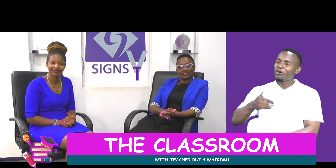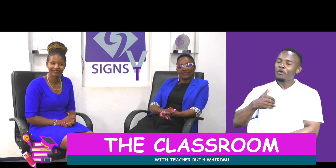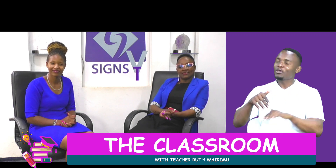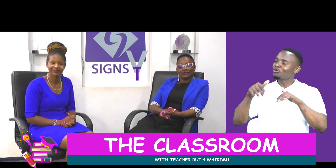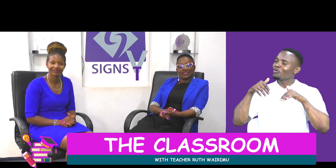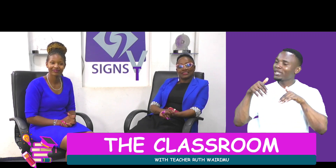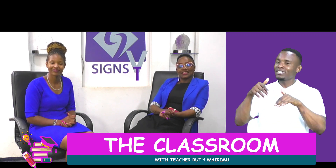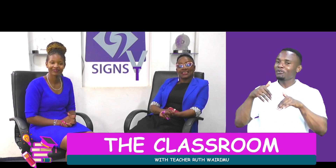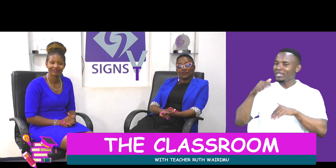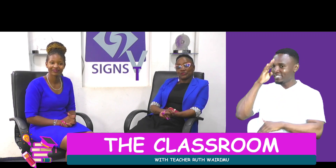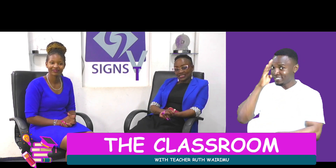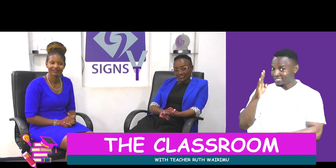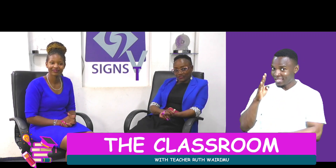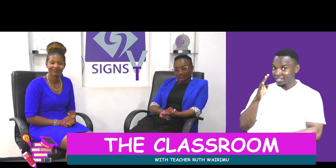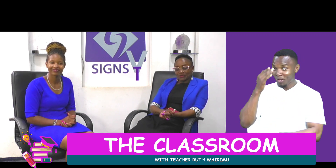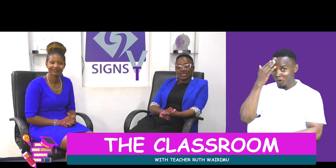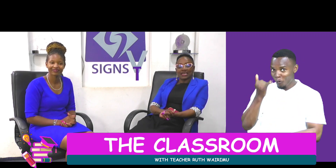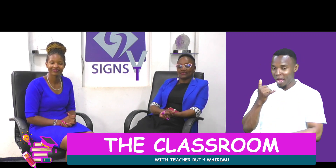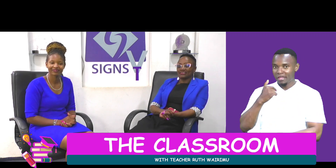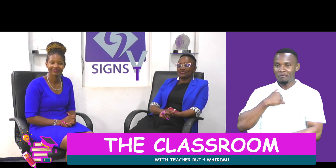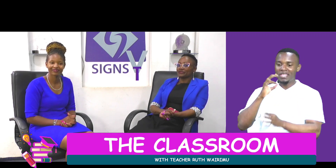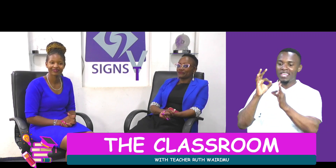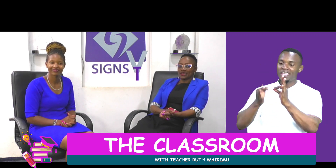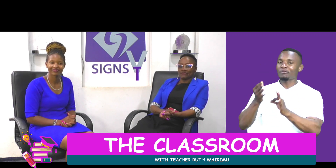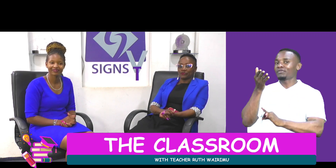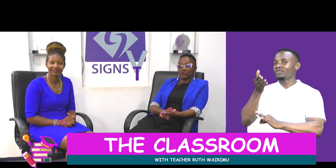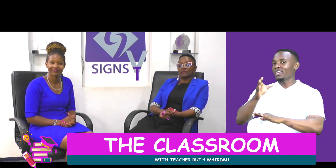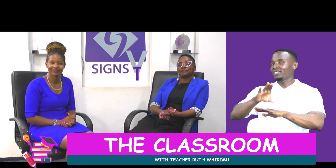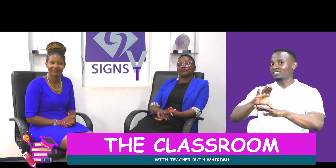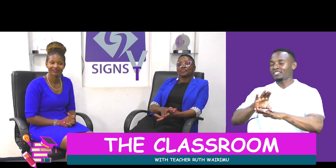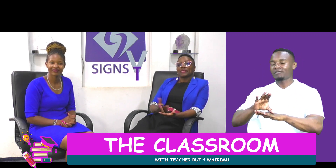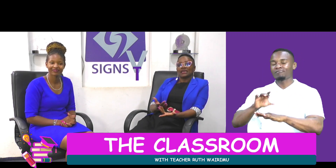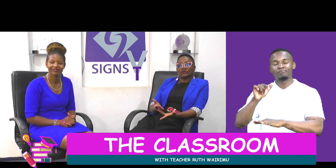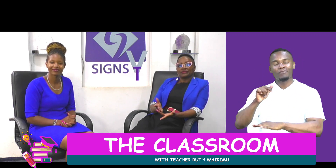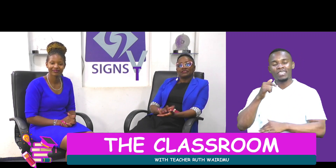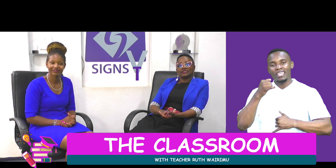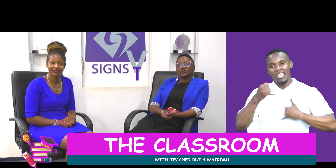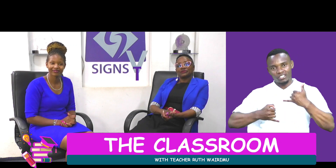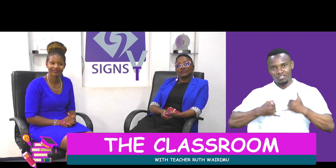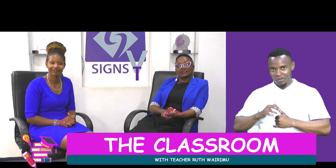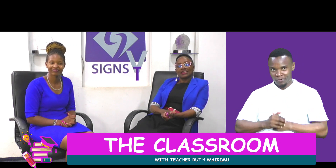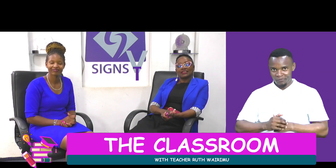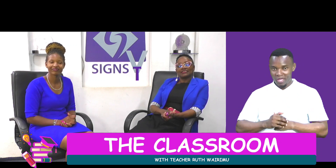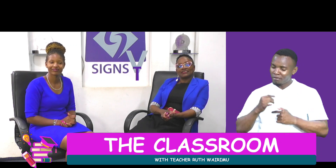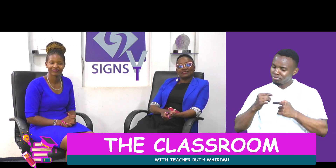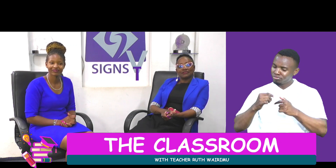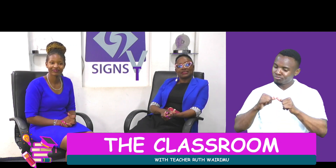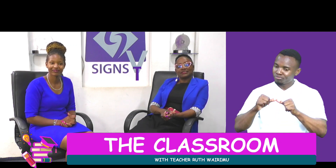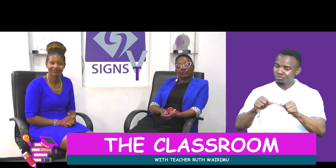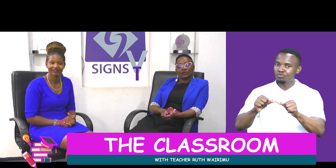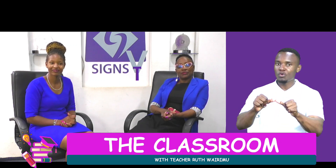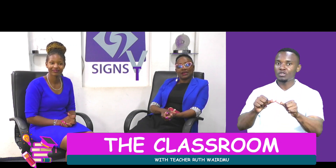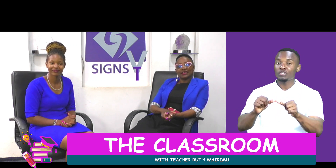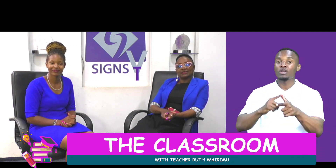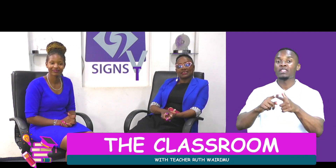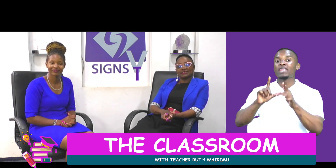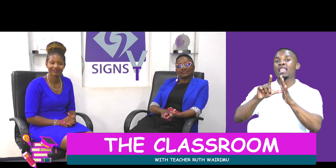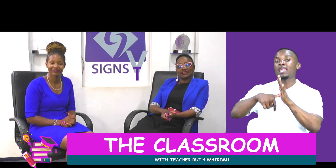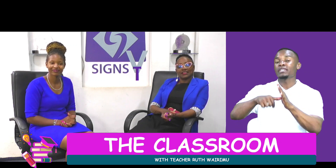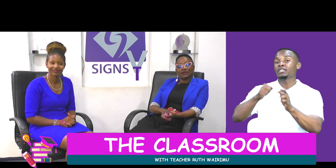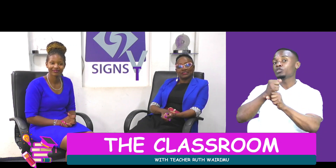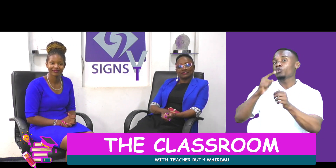Sunday so that I can communicate using my hands. It was fun for me. I continued, I later did my diploma